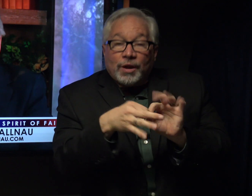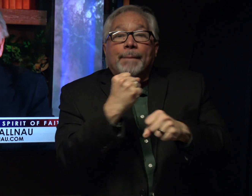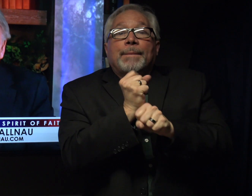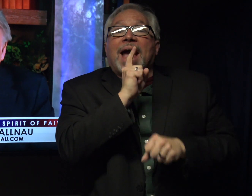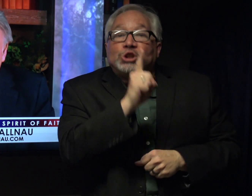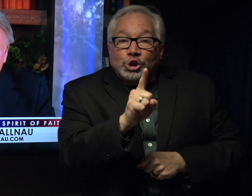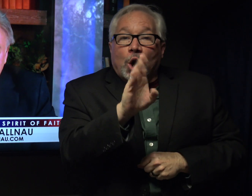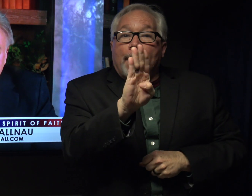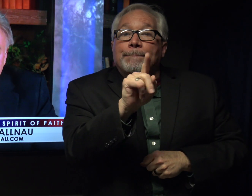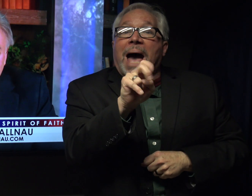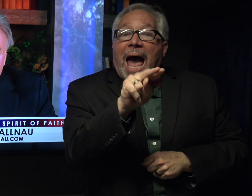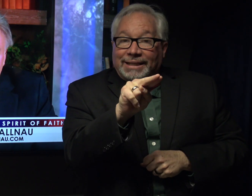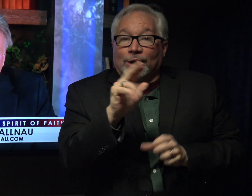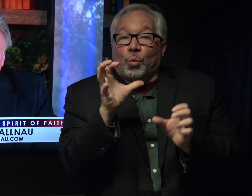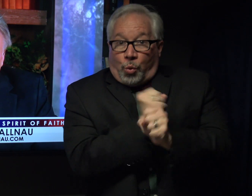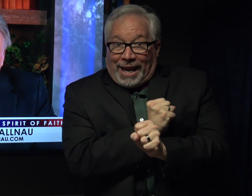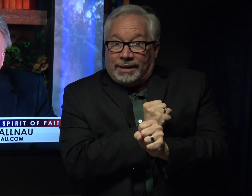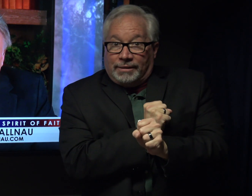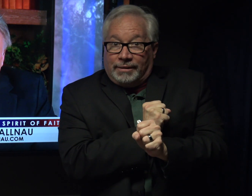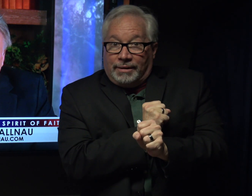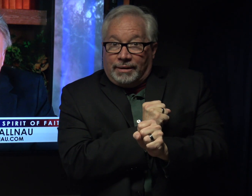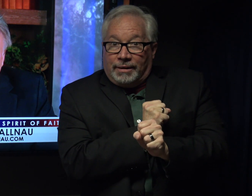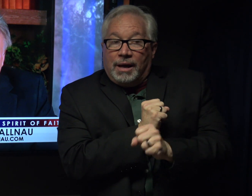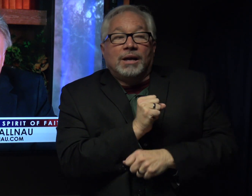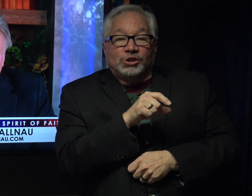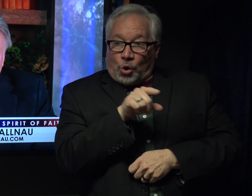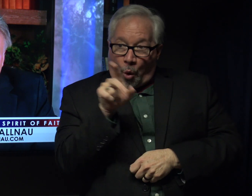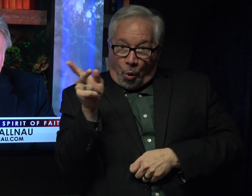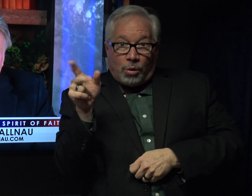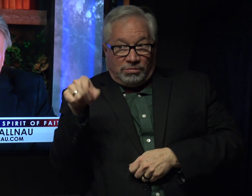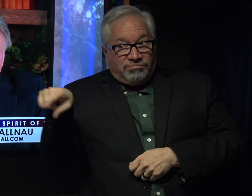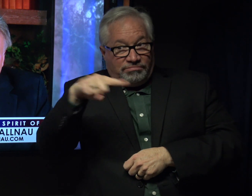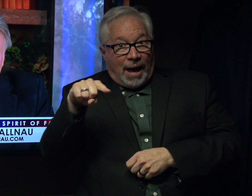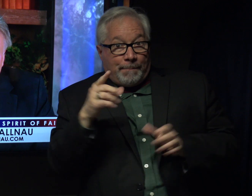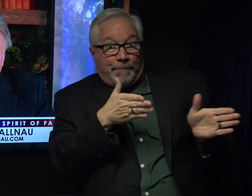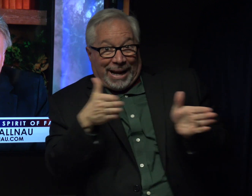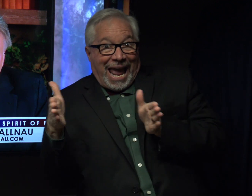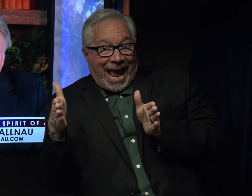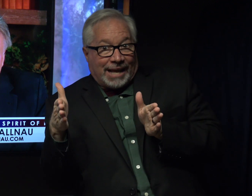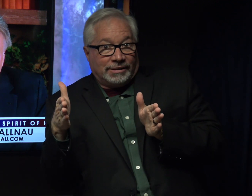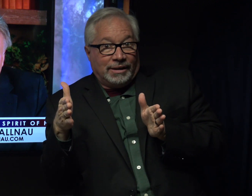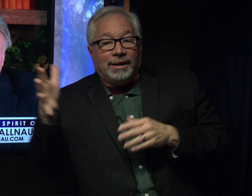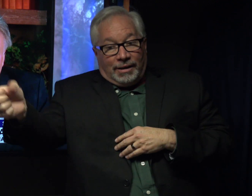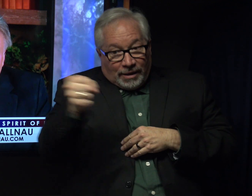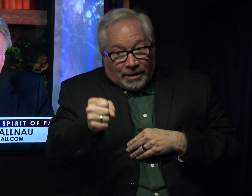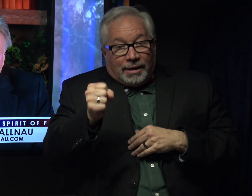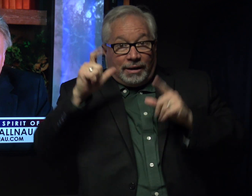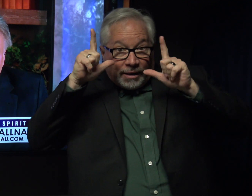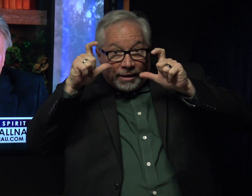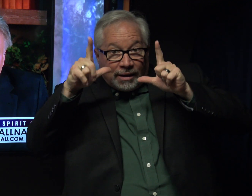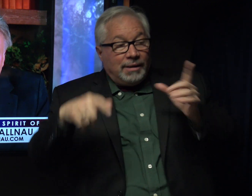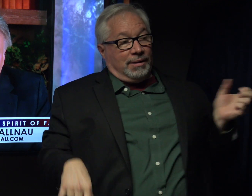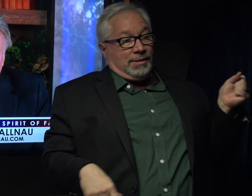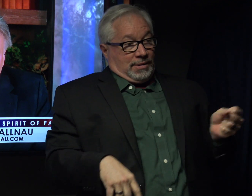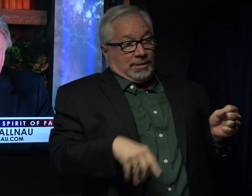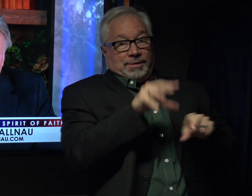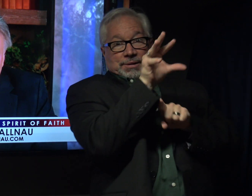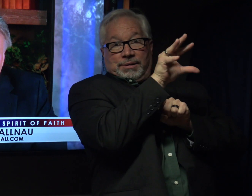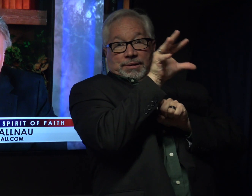wondering if they had that much forethought to have a photographer and a social media cameraman, couldn't they have added one or two other policemen? Yeah,